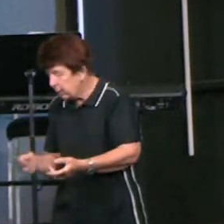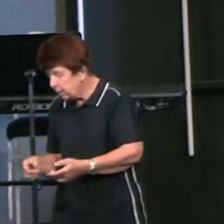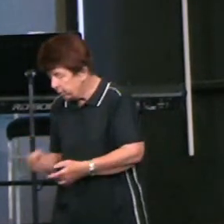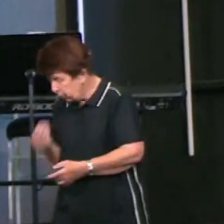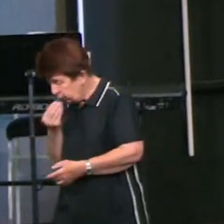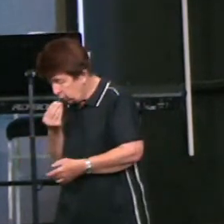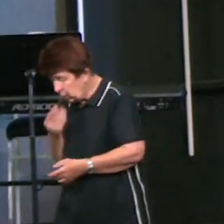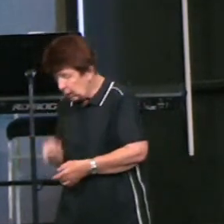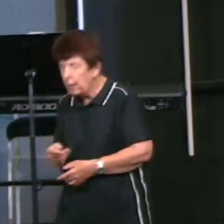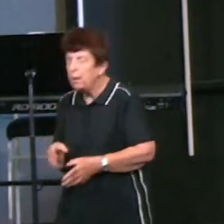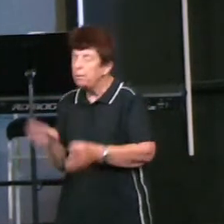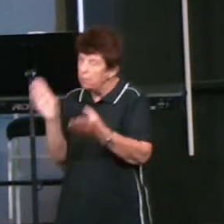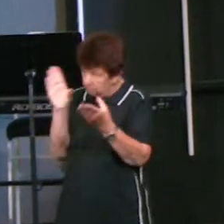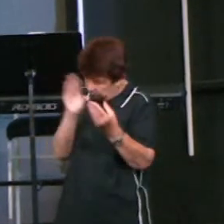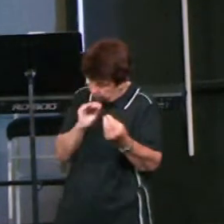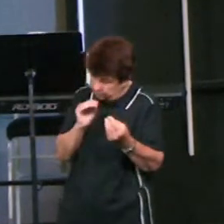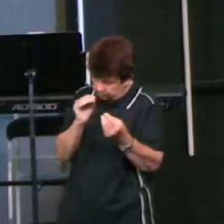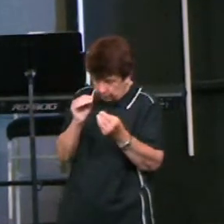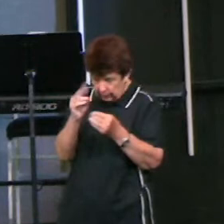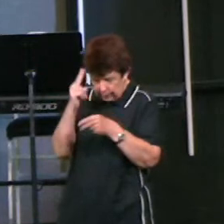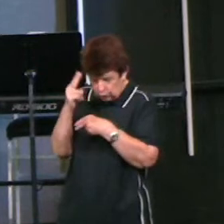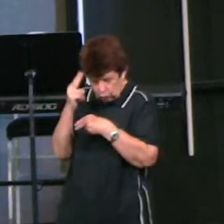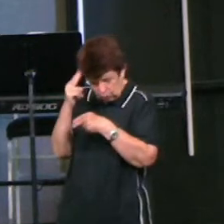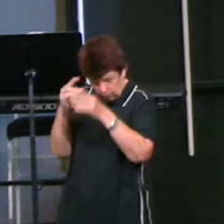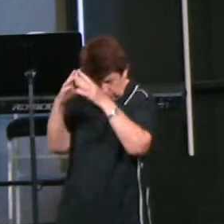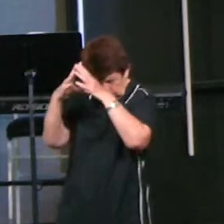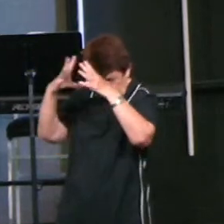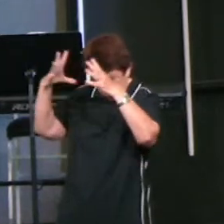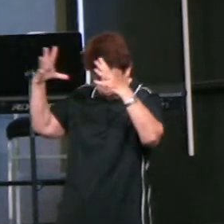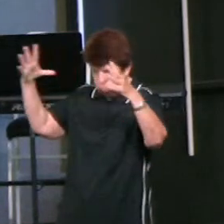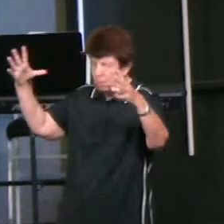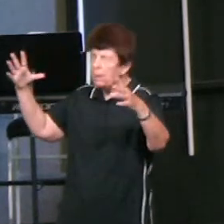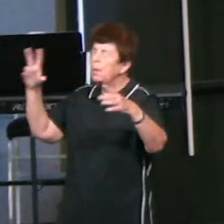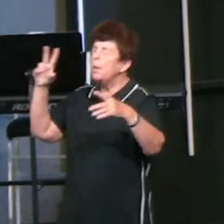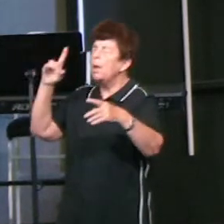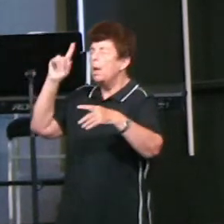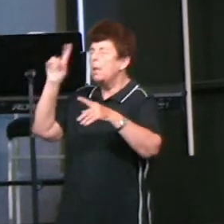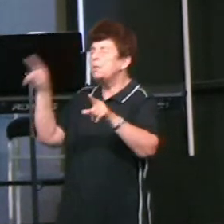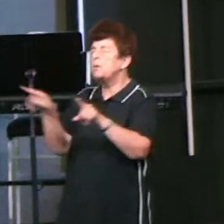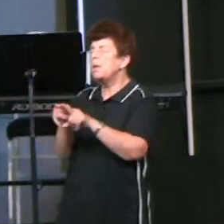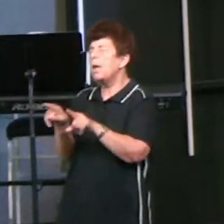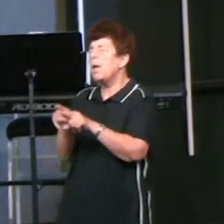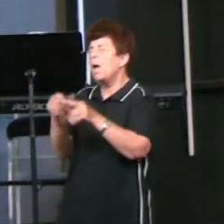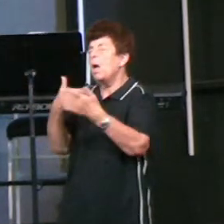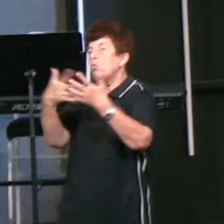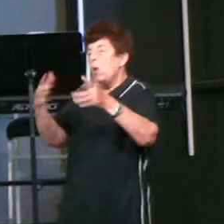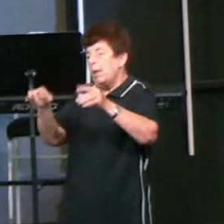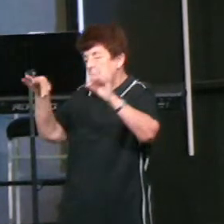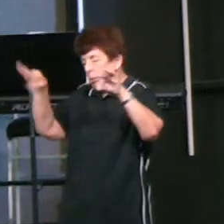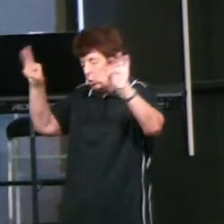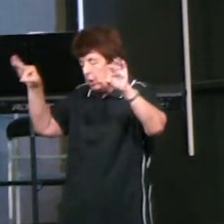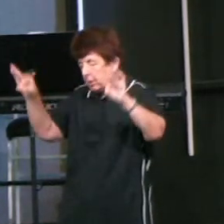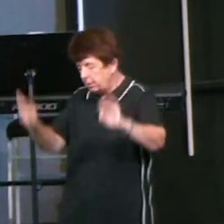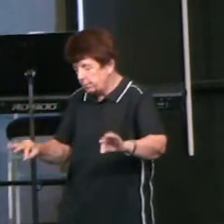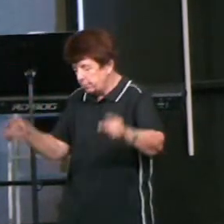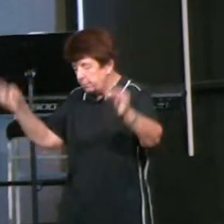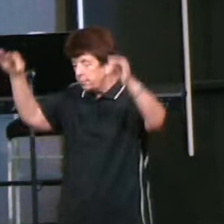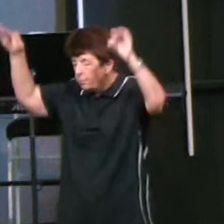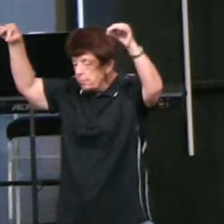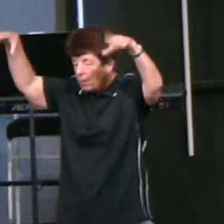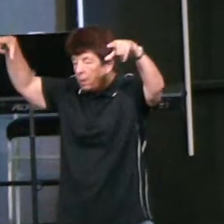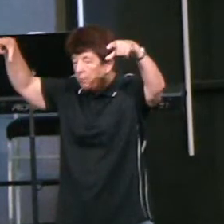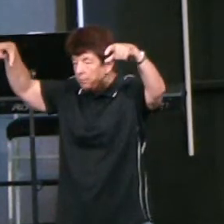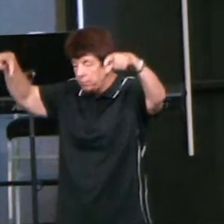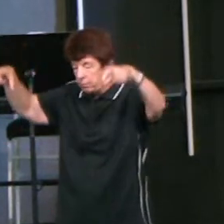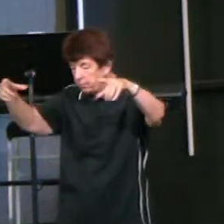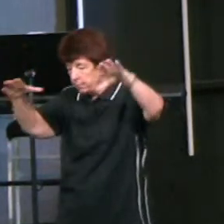trance and saw the heavens opened and something like a great sheet descending, being let down by its four corners upon the